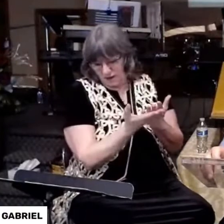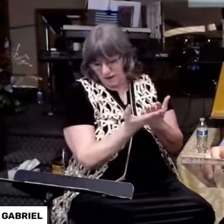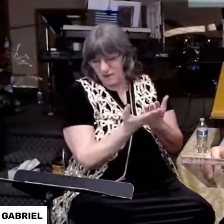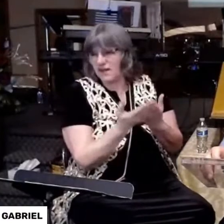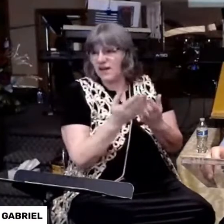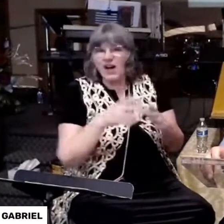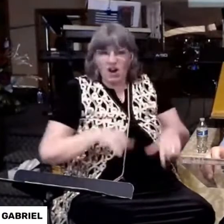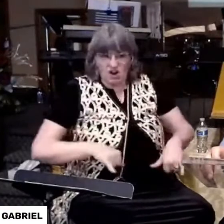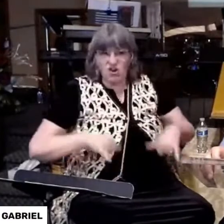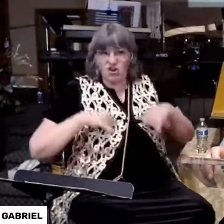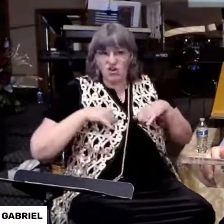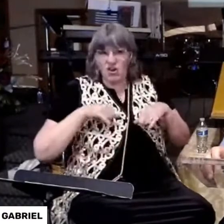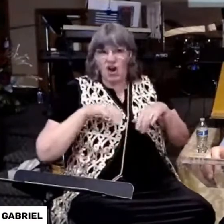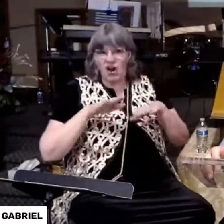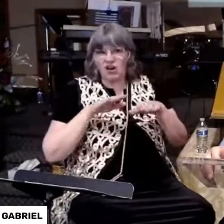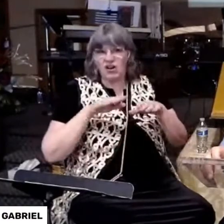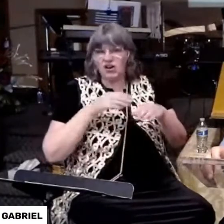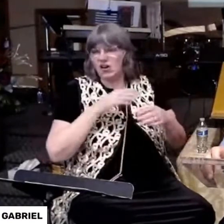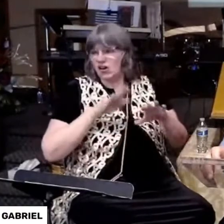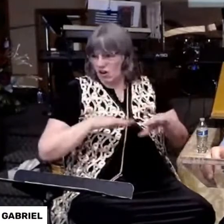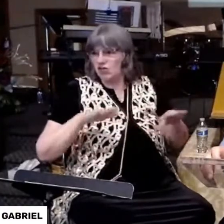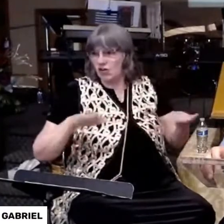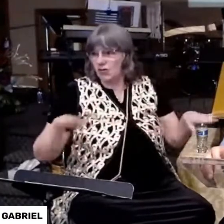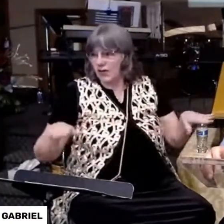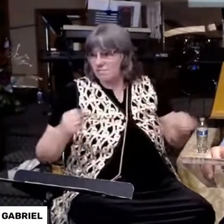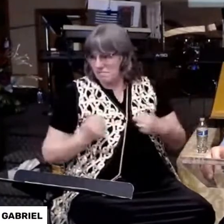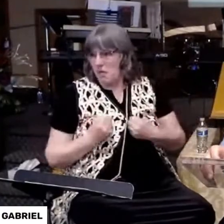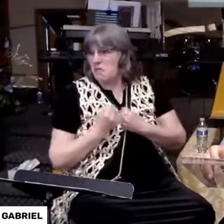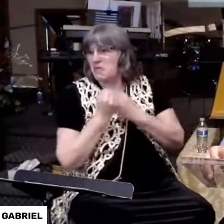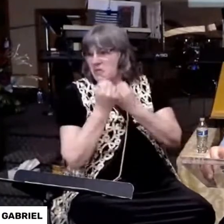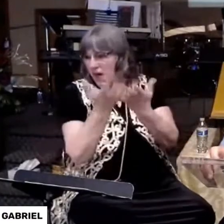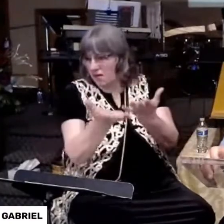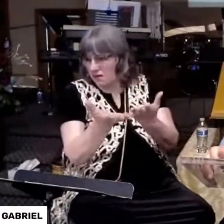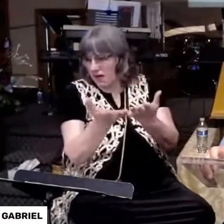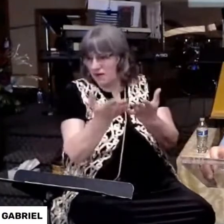he who oppresses the poor and the weak.